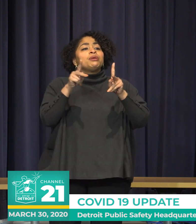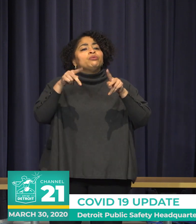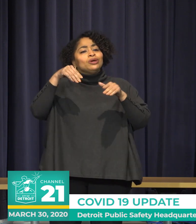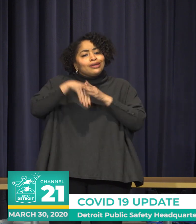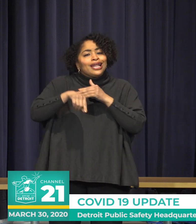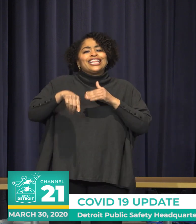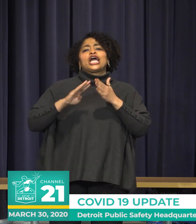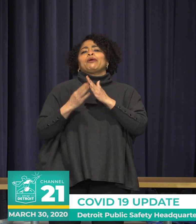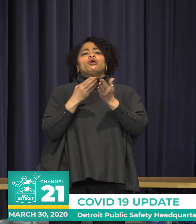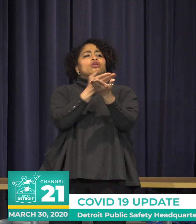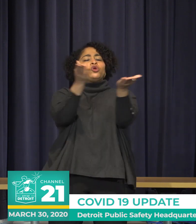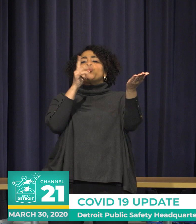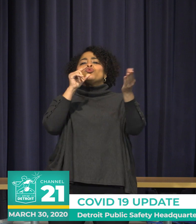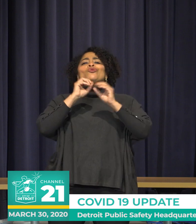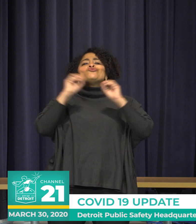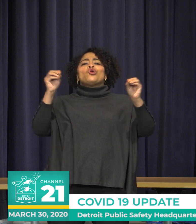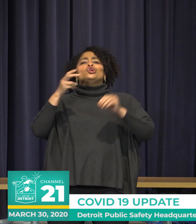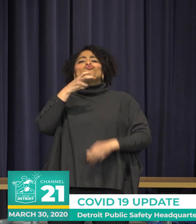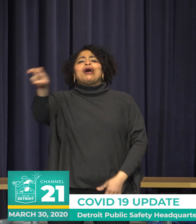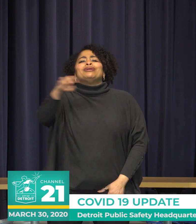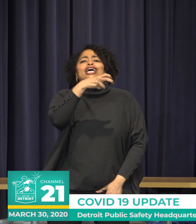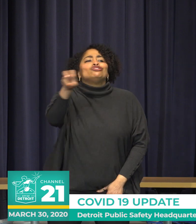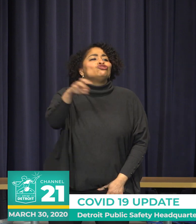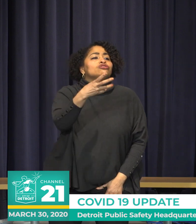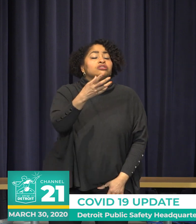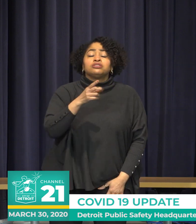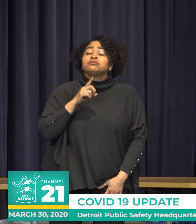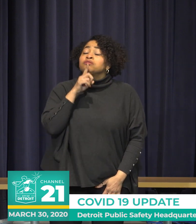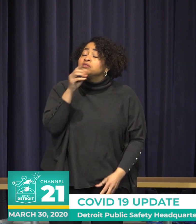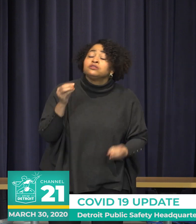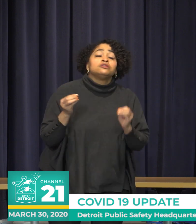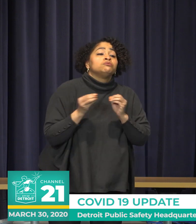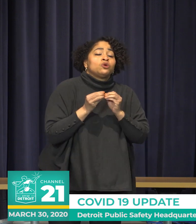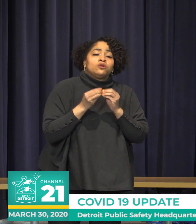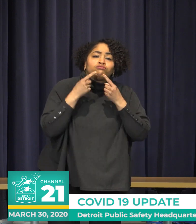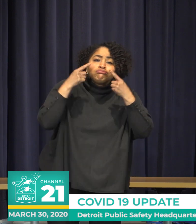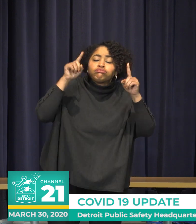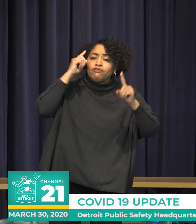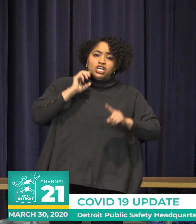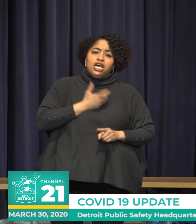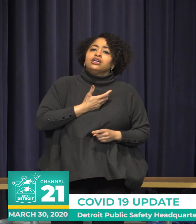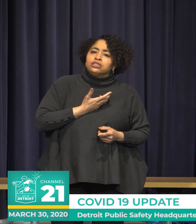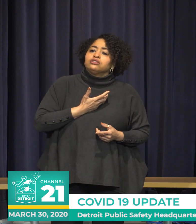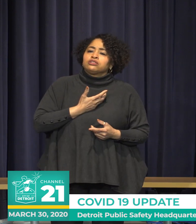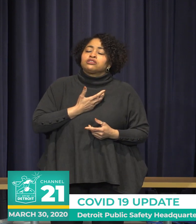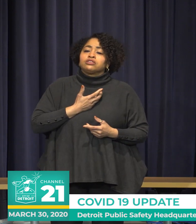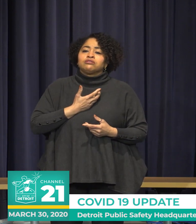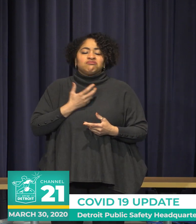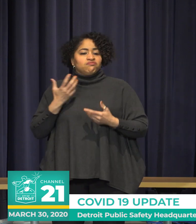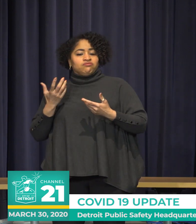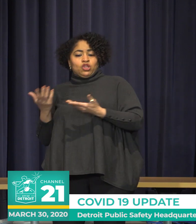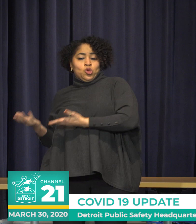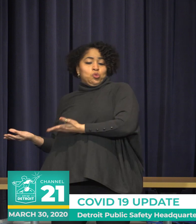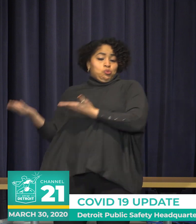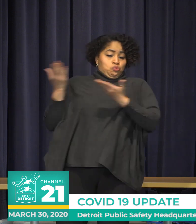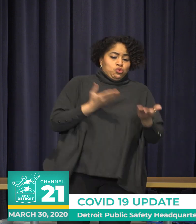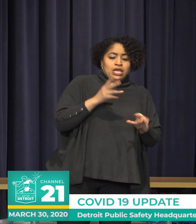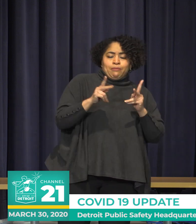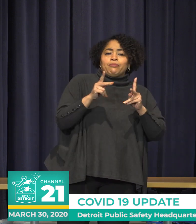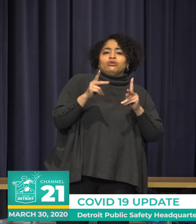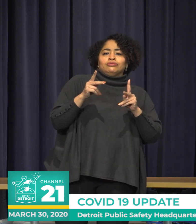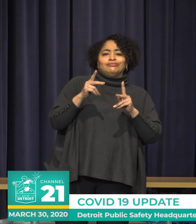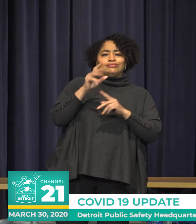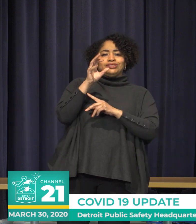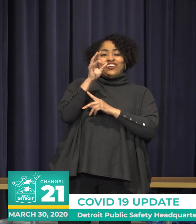community that don't have mobility. It is far more efficient for us to bring people to the fairgrounds than to try to